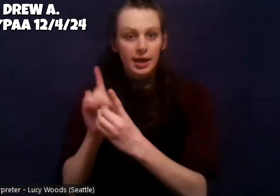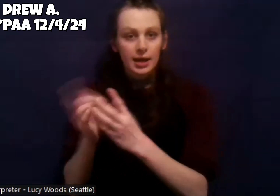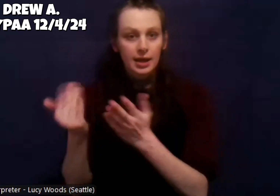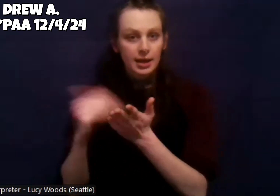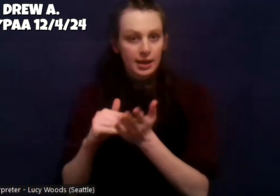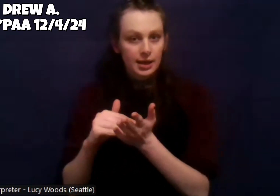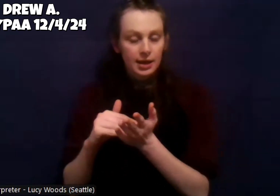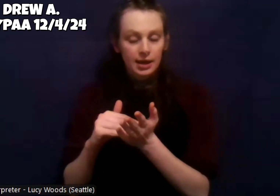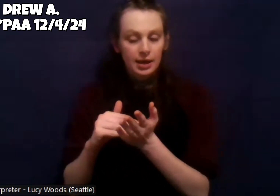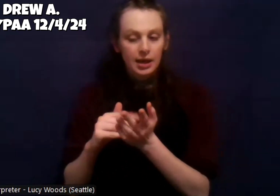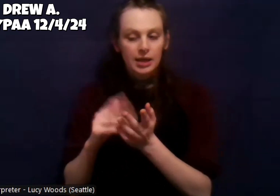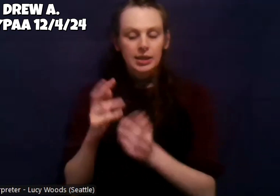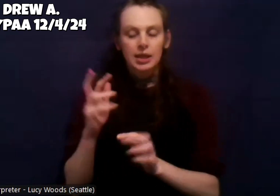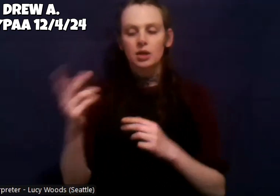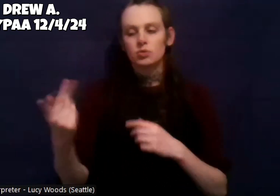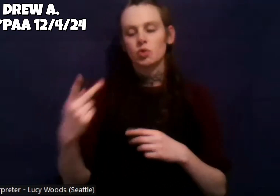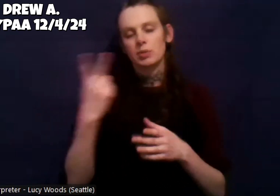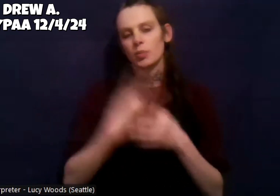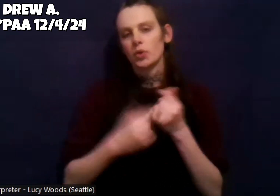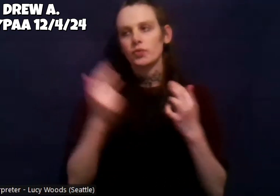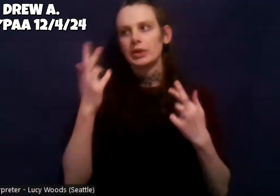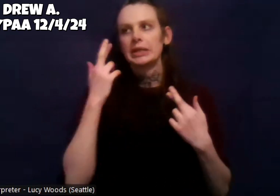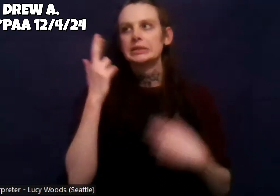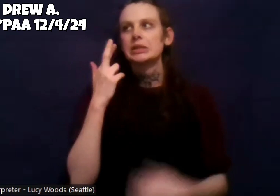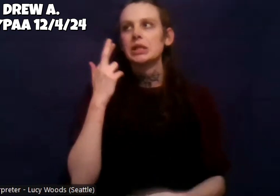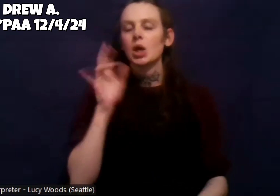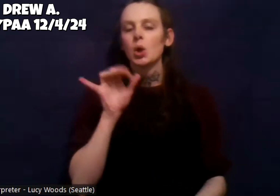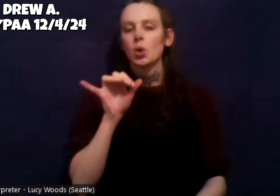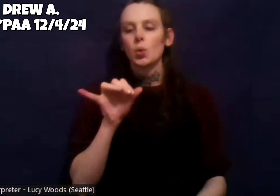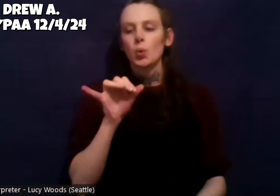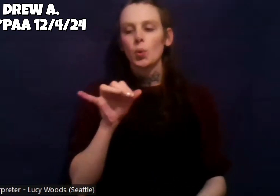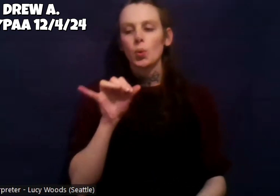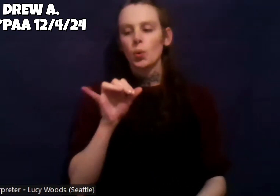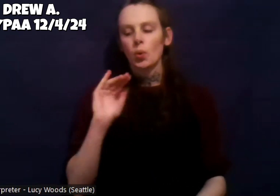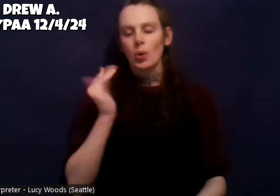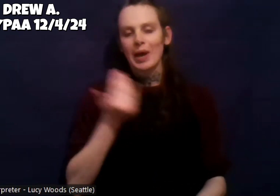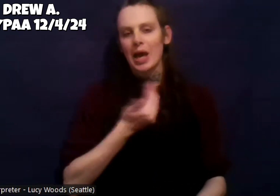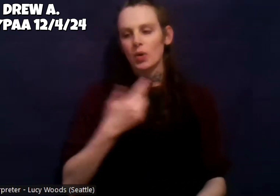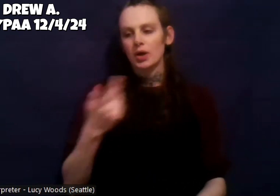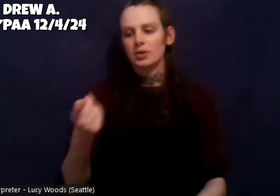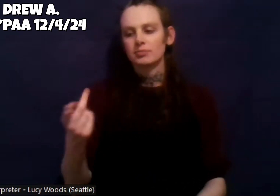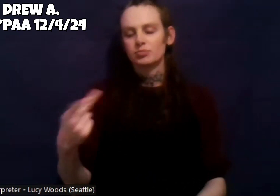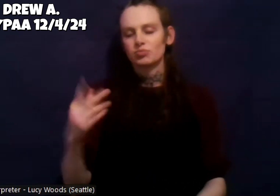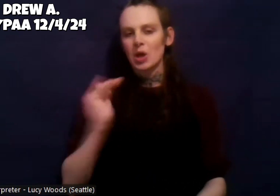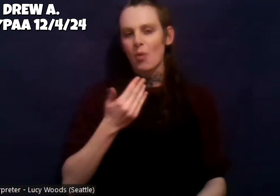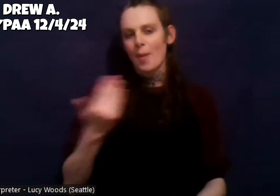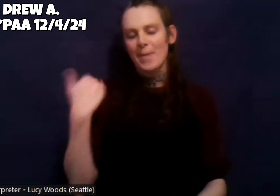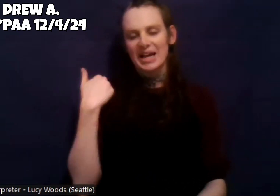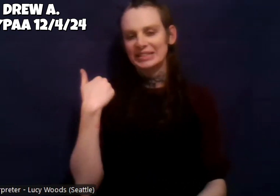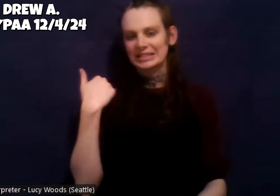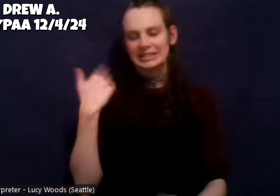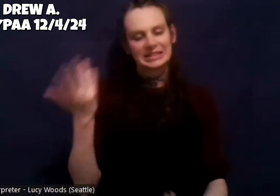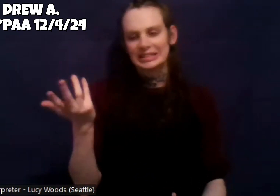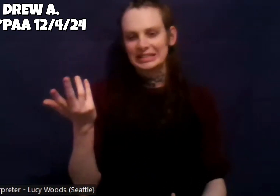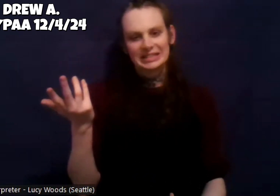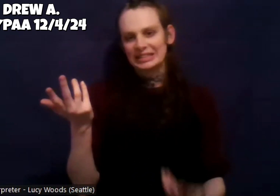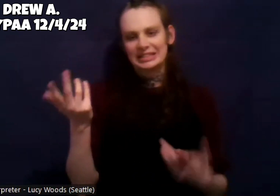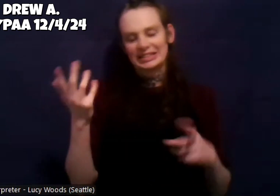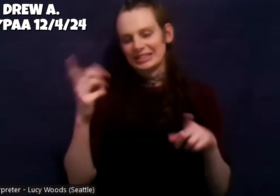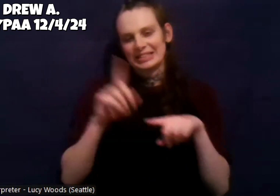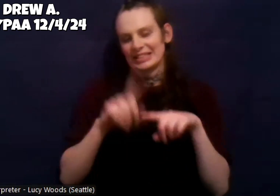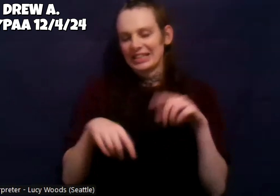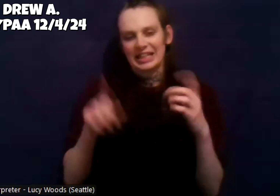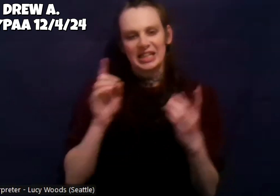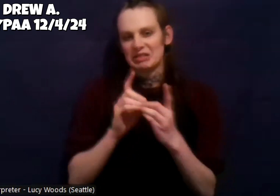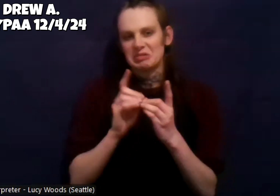in the past and too much to that would have been needed to get over and it just didn't feel the same and so we